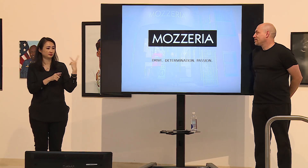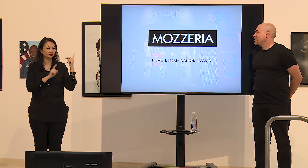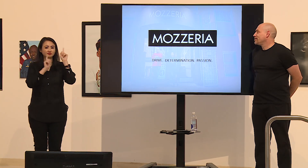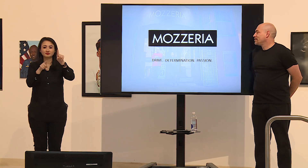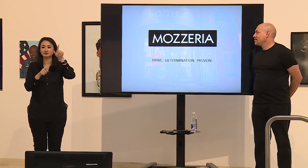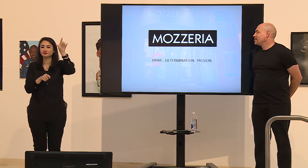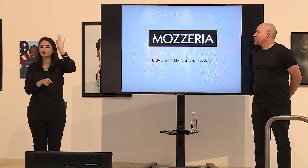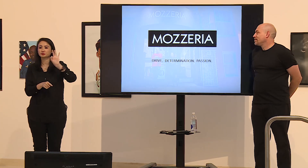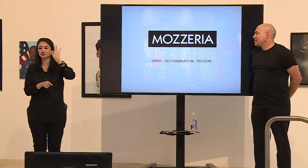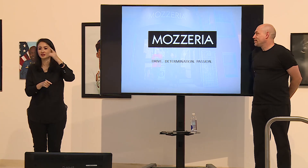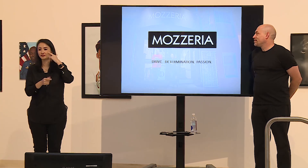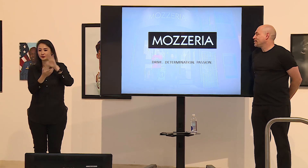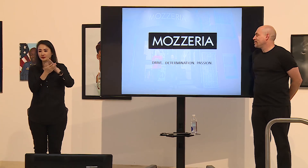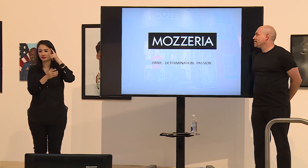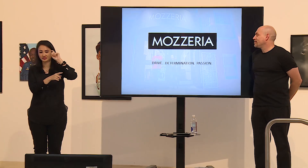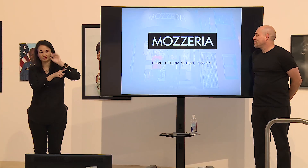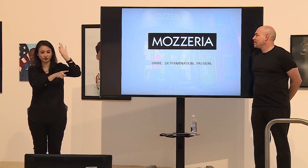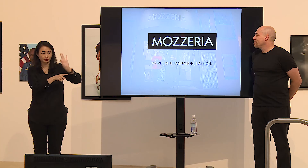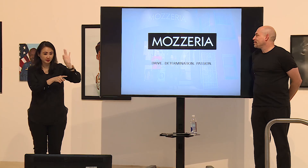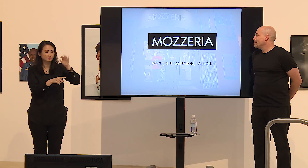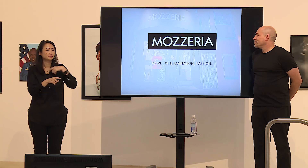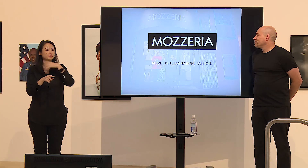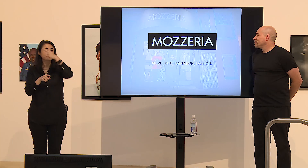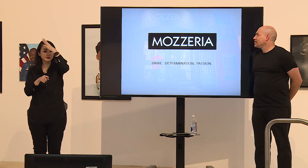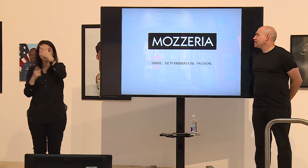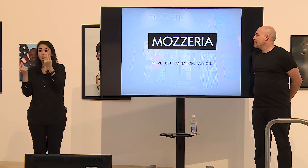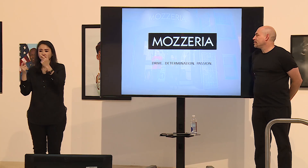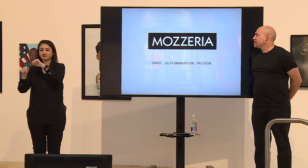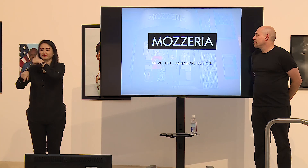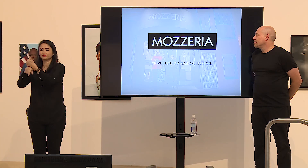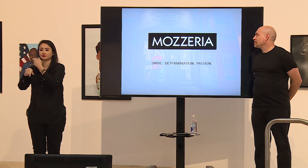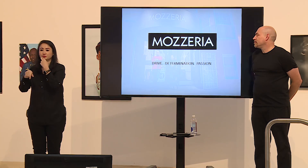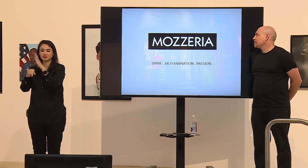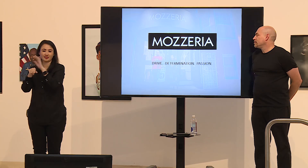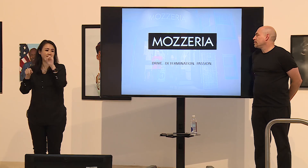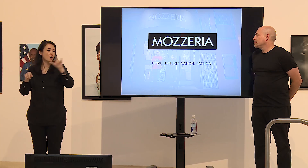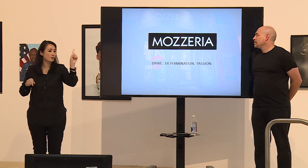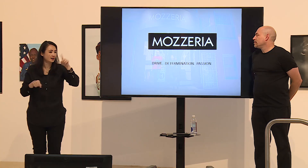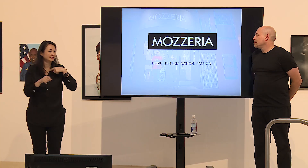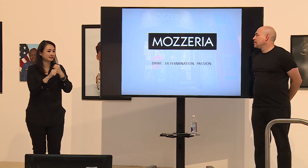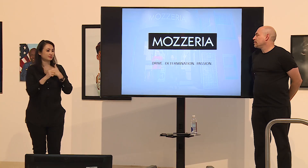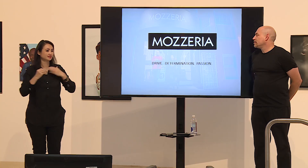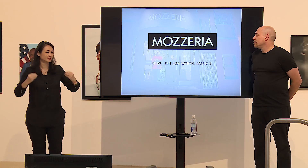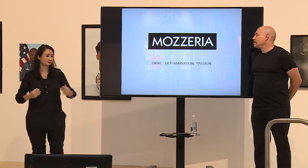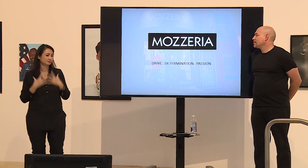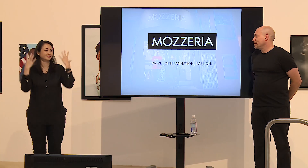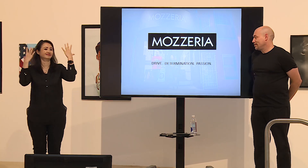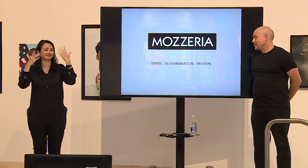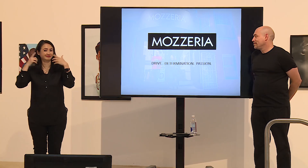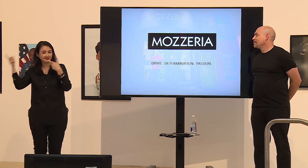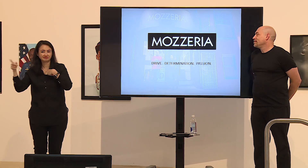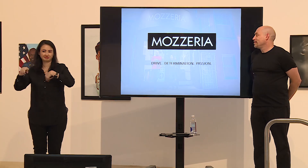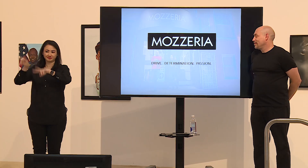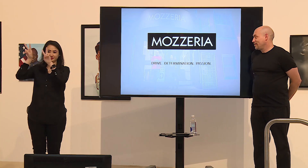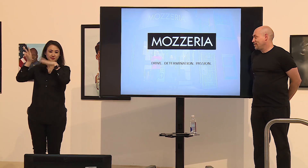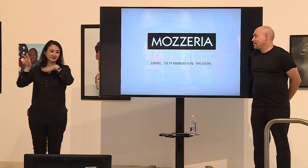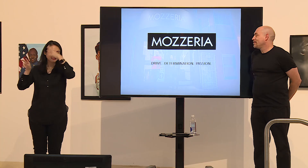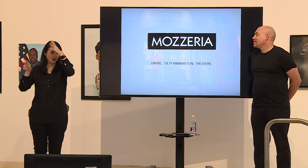restaurants. And I have a deaf brother, and basically what happened is there was a lot of inspiration of what I saw my parents